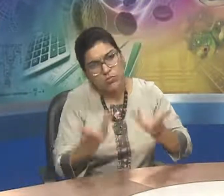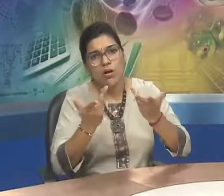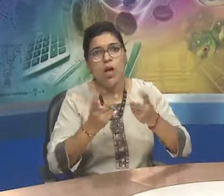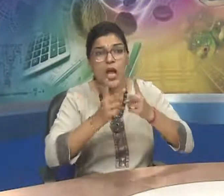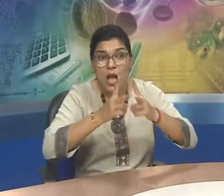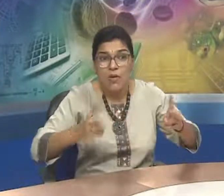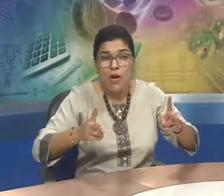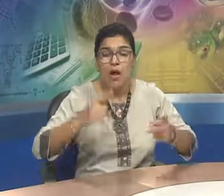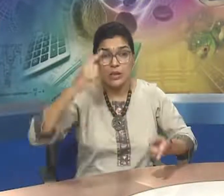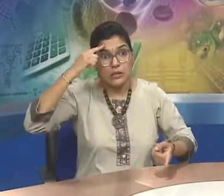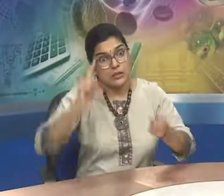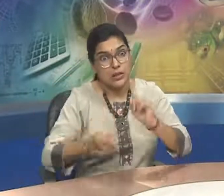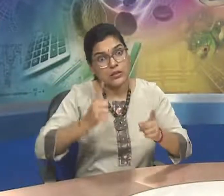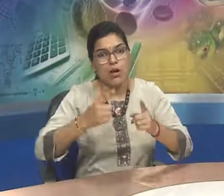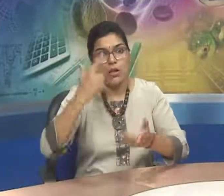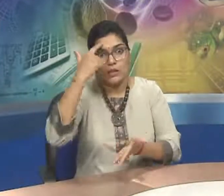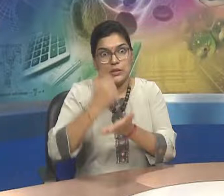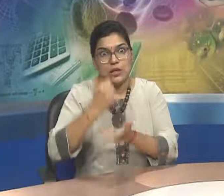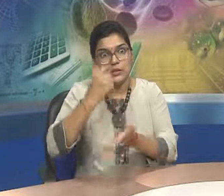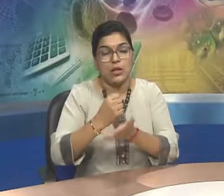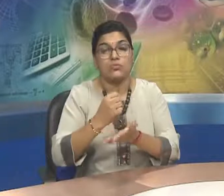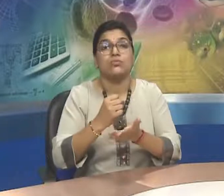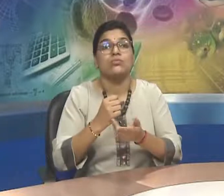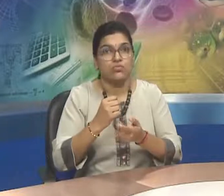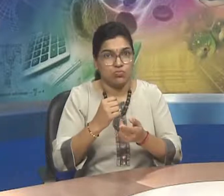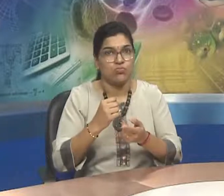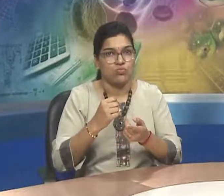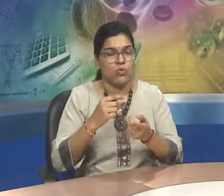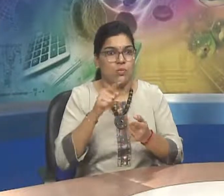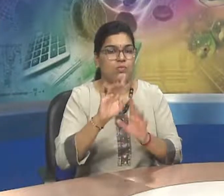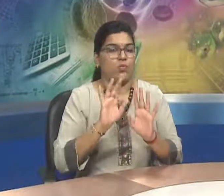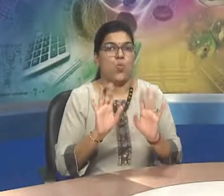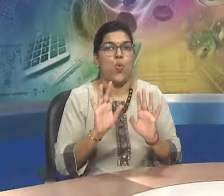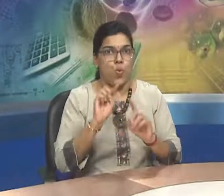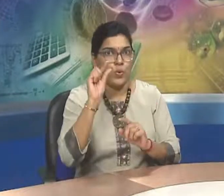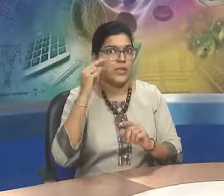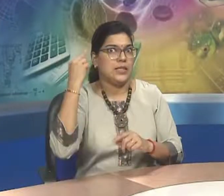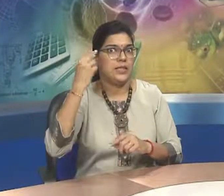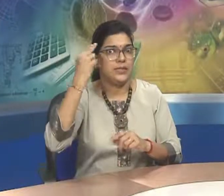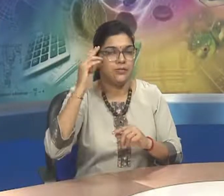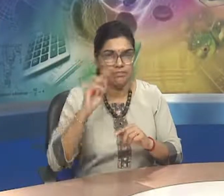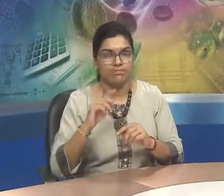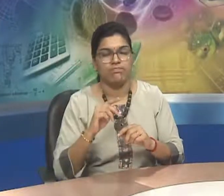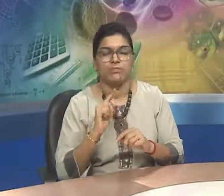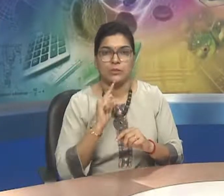The state shall not impose any restrictions arbitrarily.